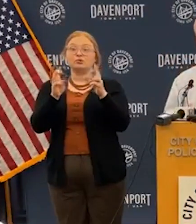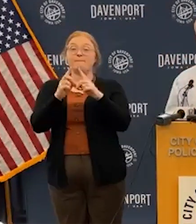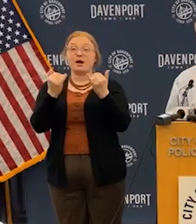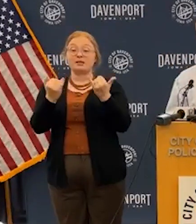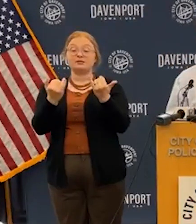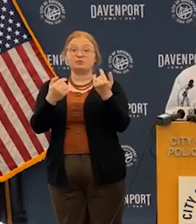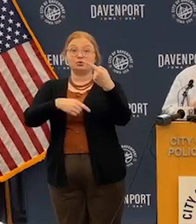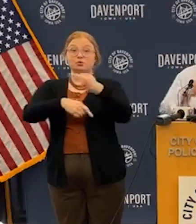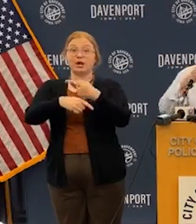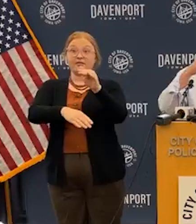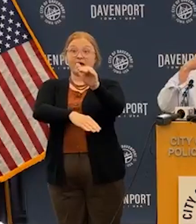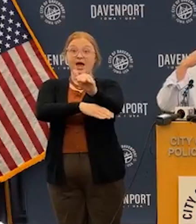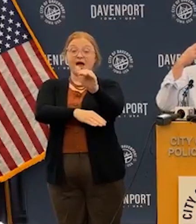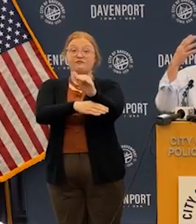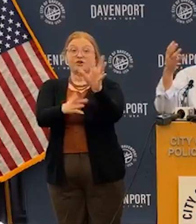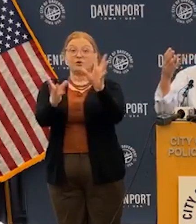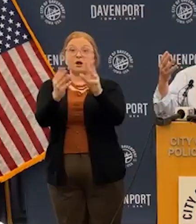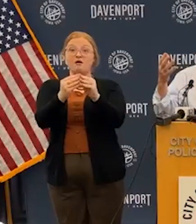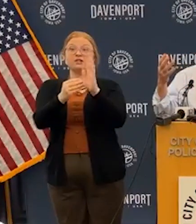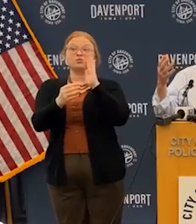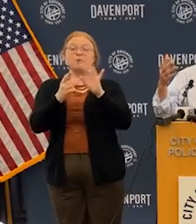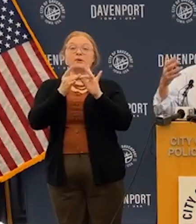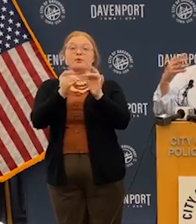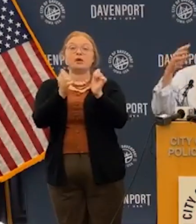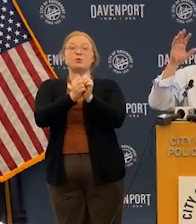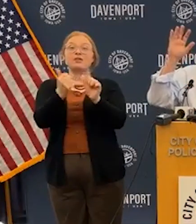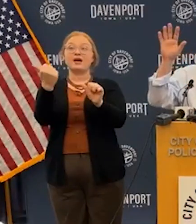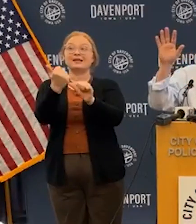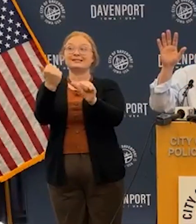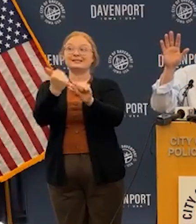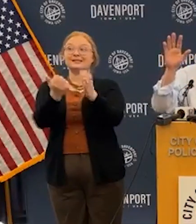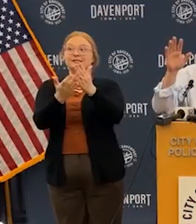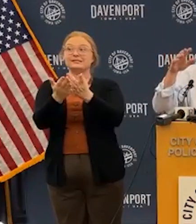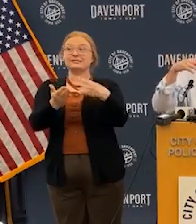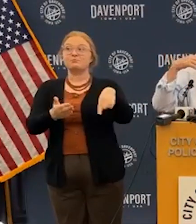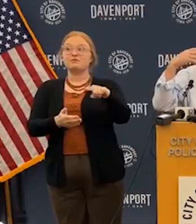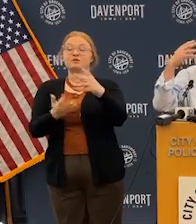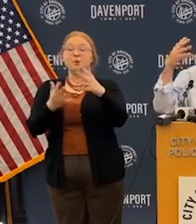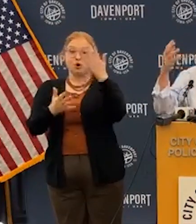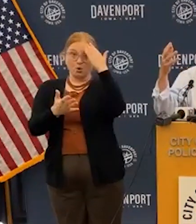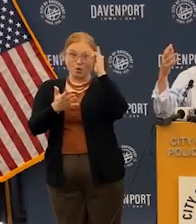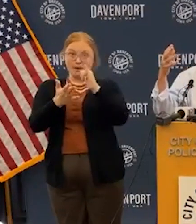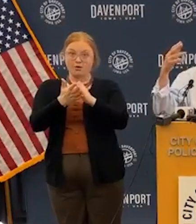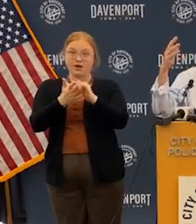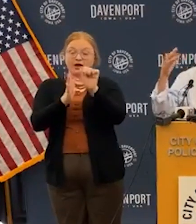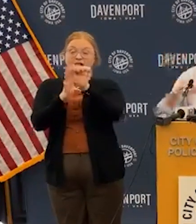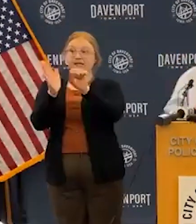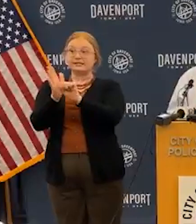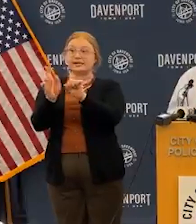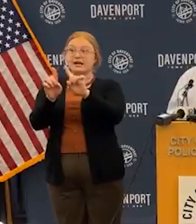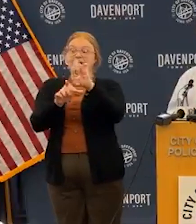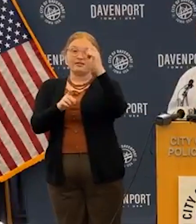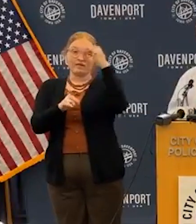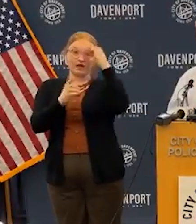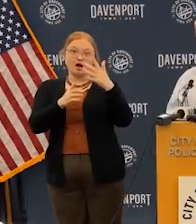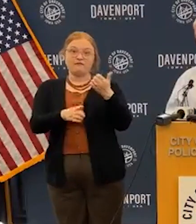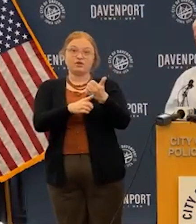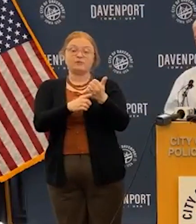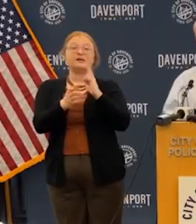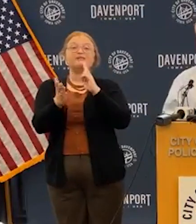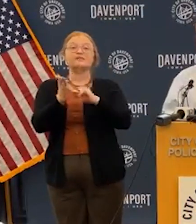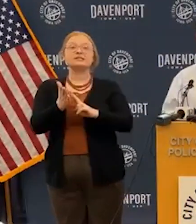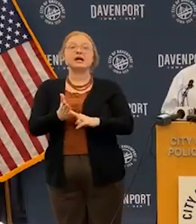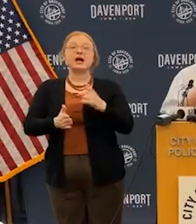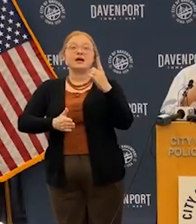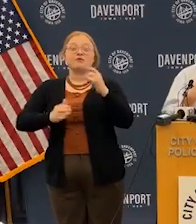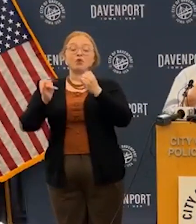be related to assistance. Some of you are aware of the assistance that the state and the governor has signed for individuals.